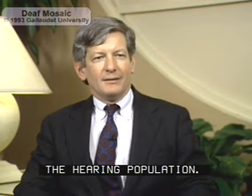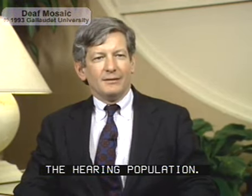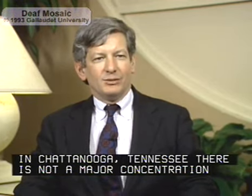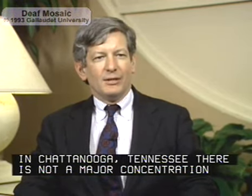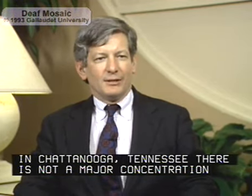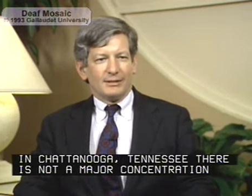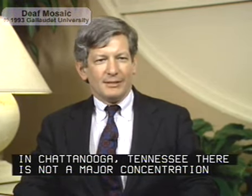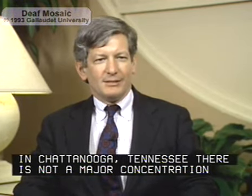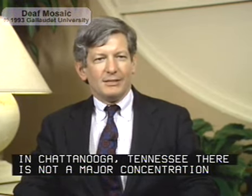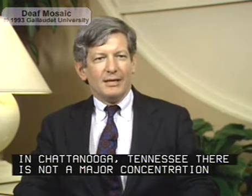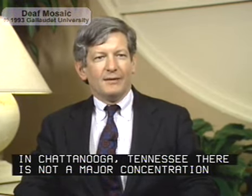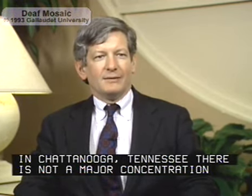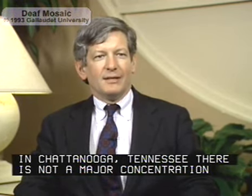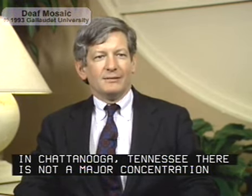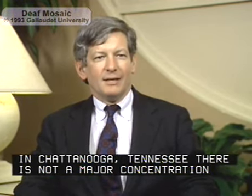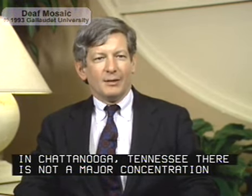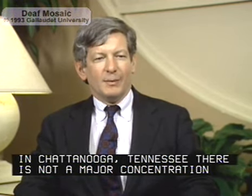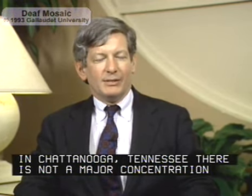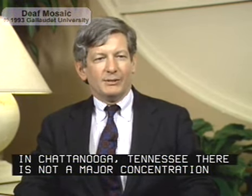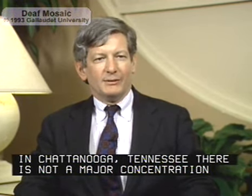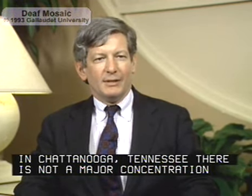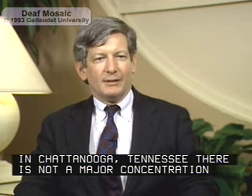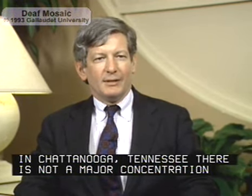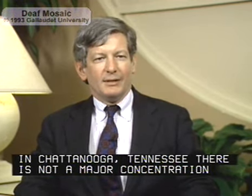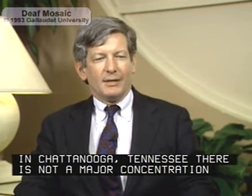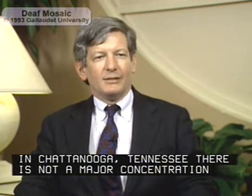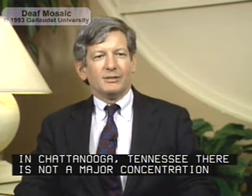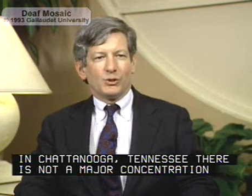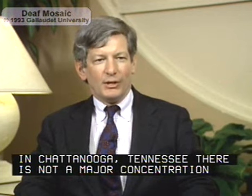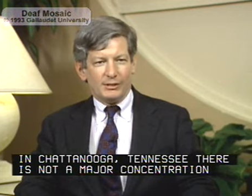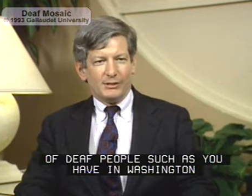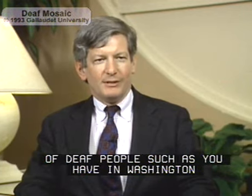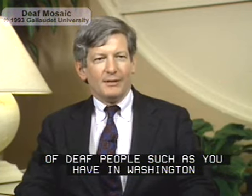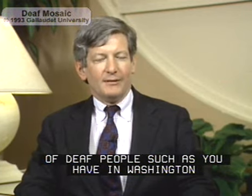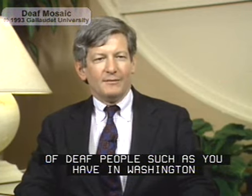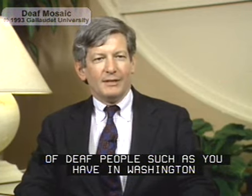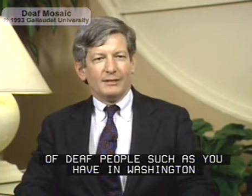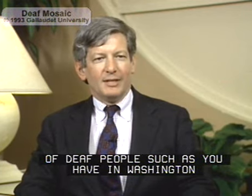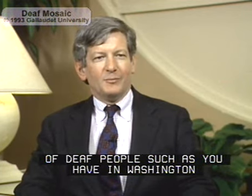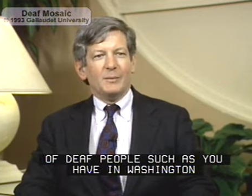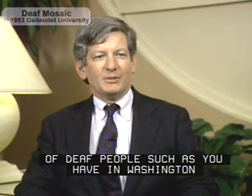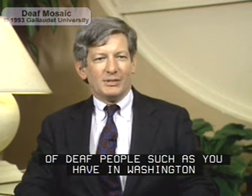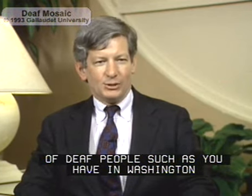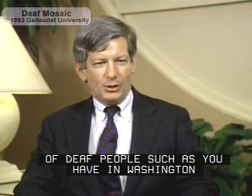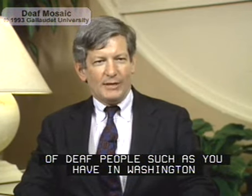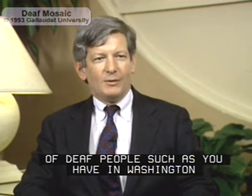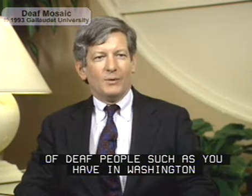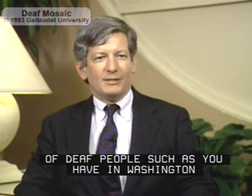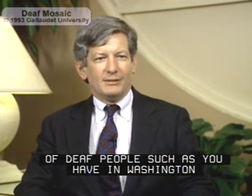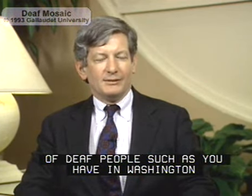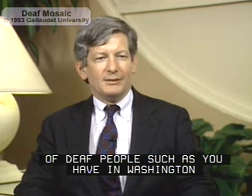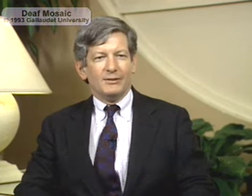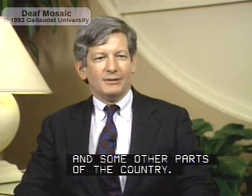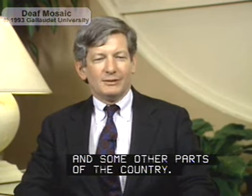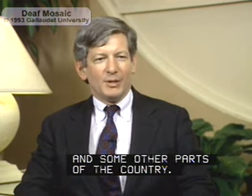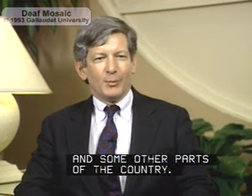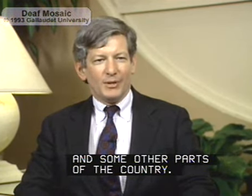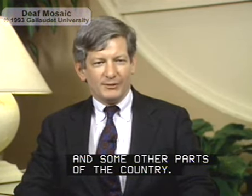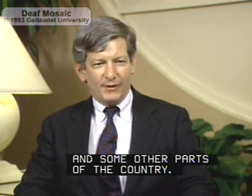In Chattanooga, Tennessee, it is not a major concentration of deaf people such as you have in Washington or some other parts of the